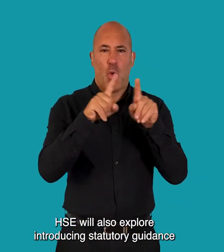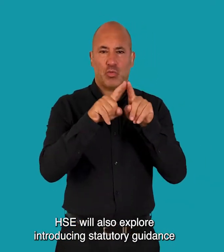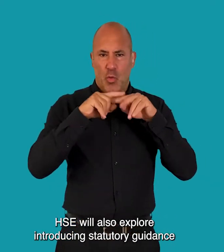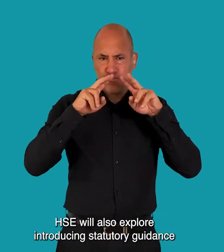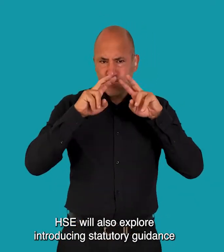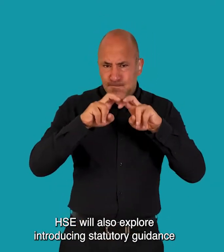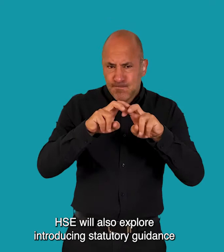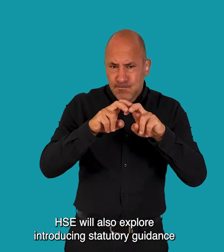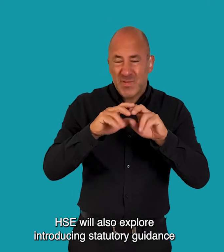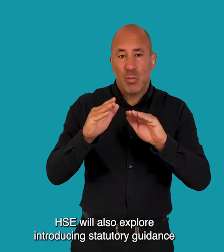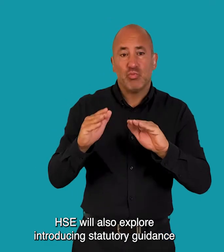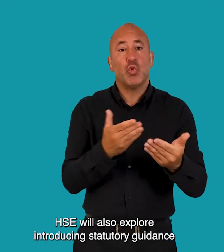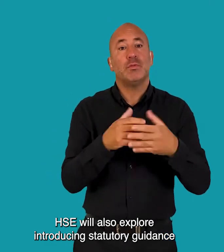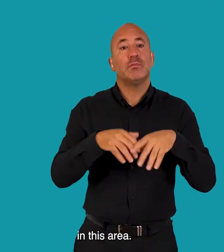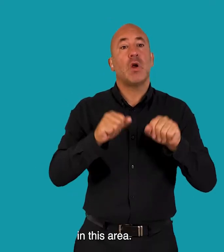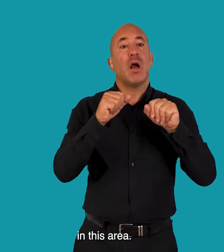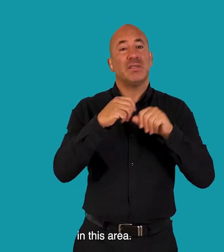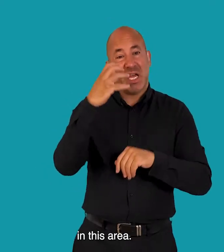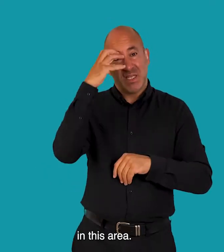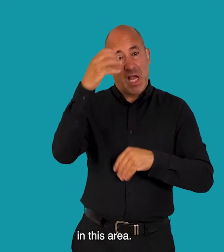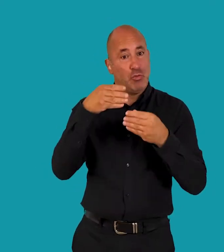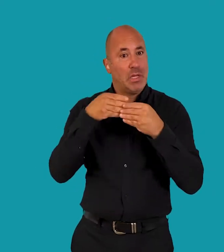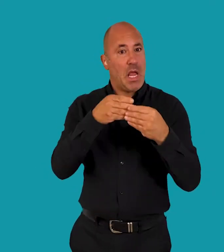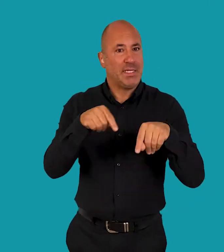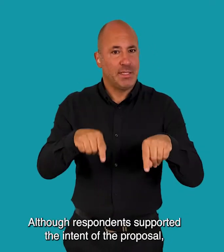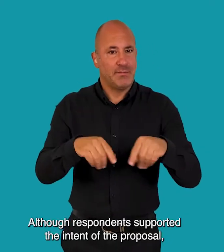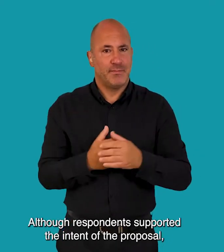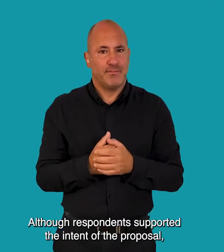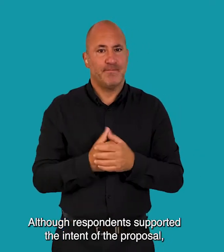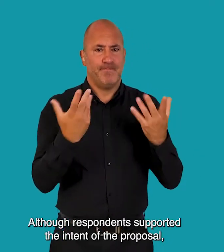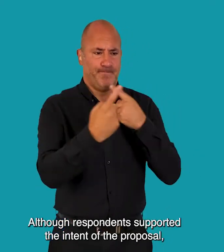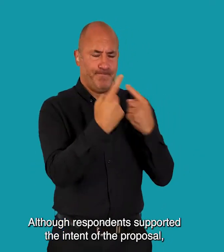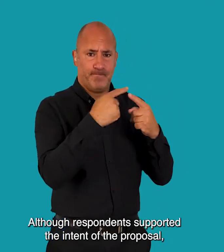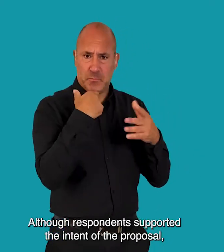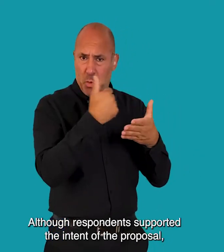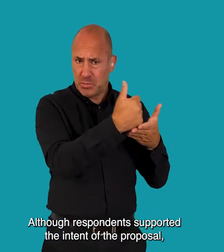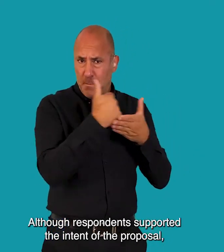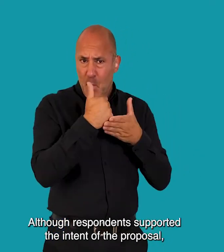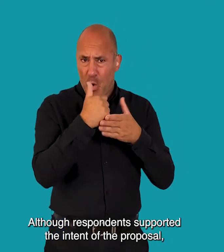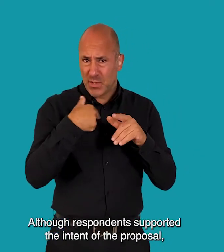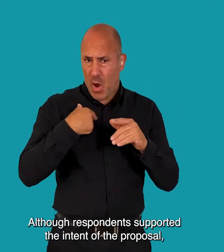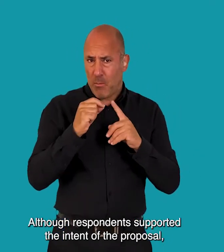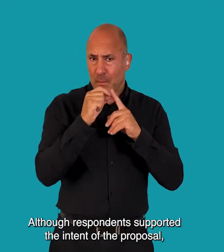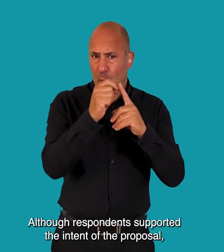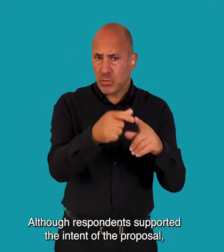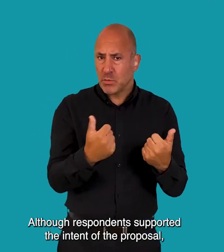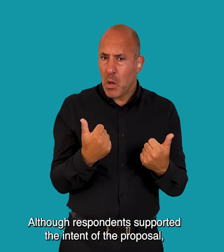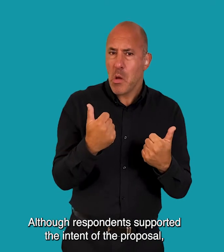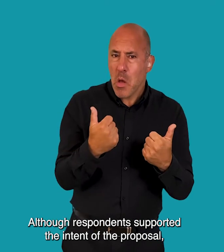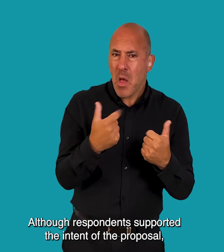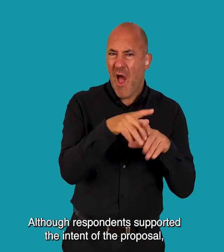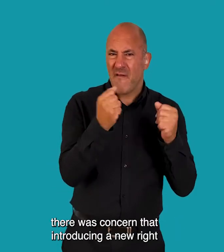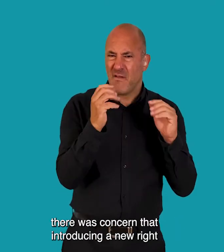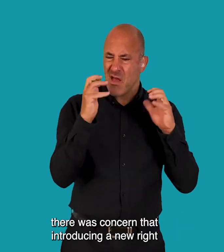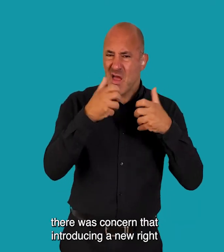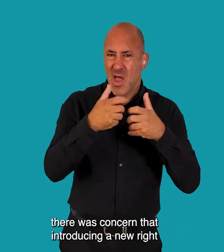introducing statutory guidance in this area. Although respondents supported the intent of the proposal, there was concern